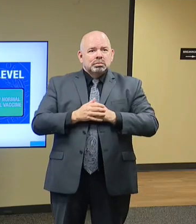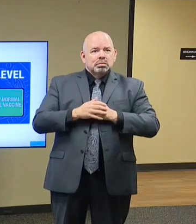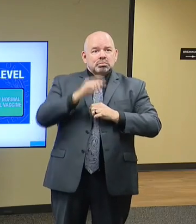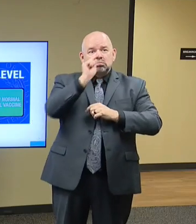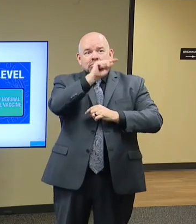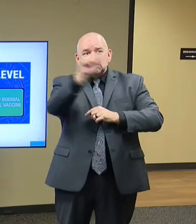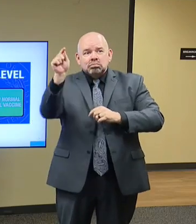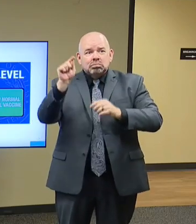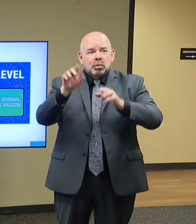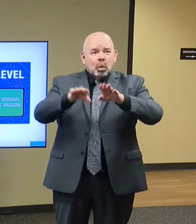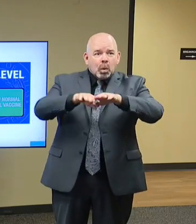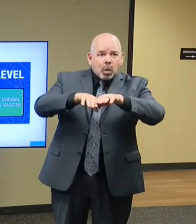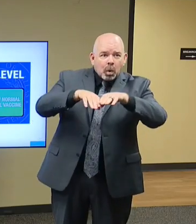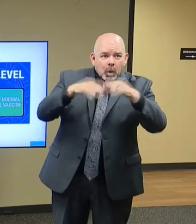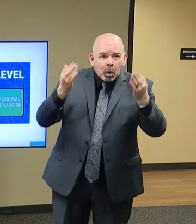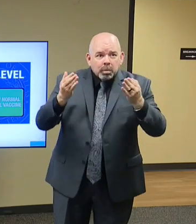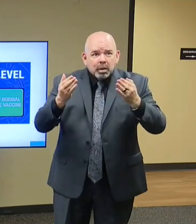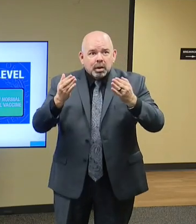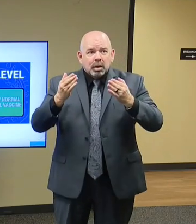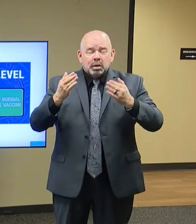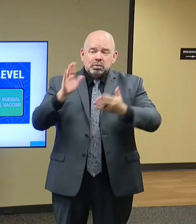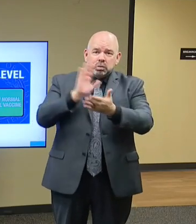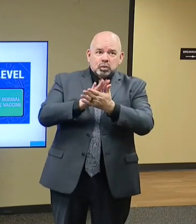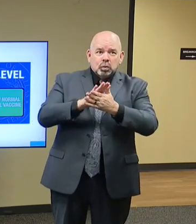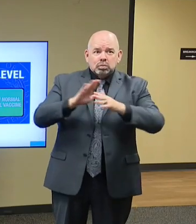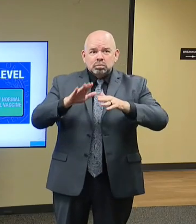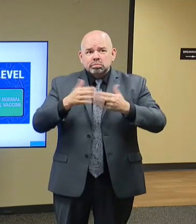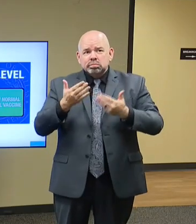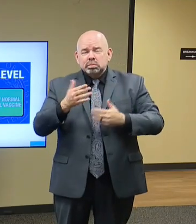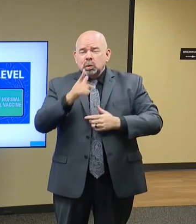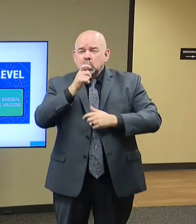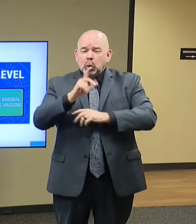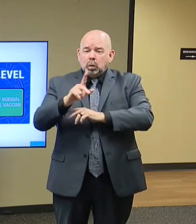learners, such as pre-K through the 2nd grade.